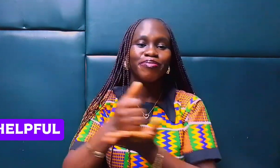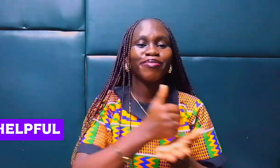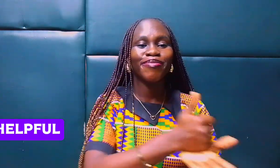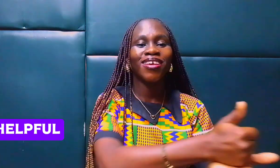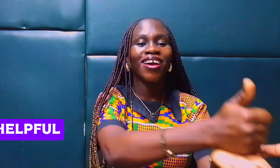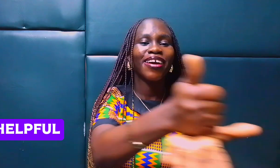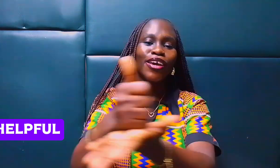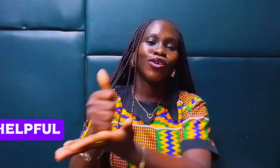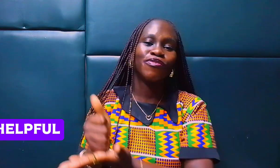Helpful